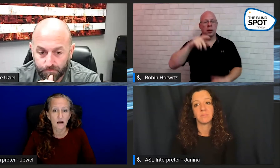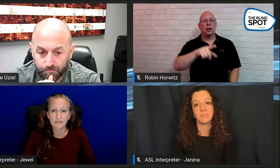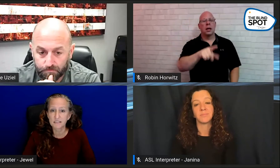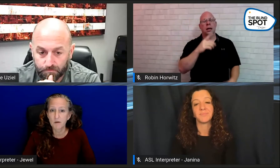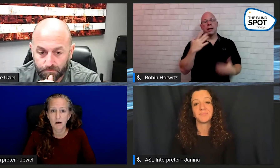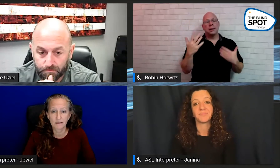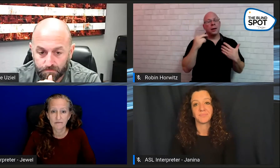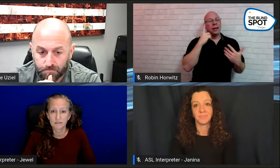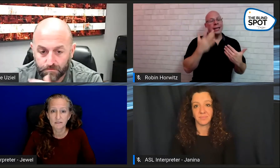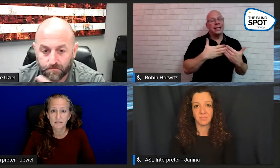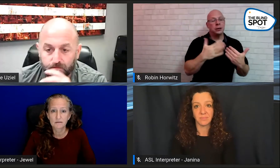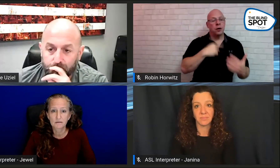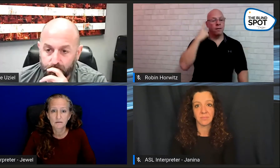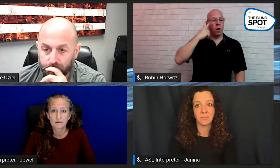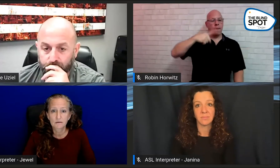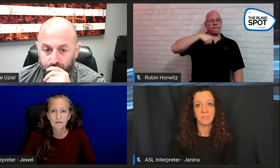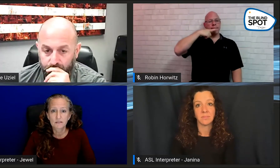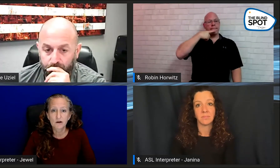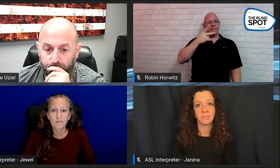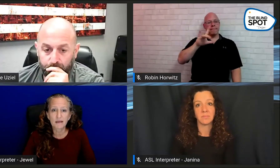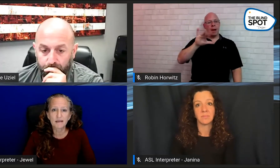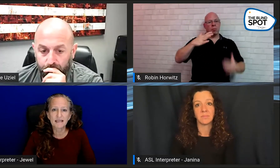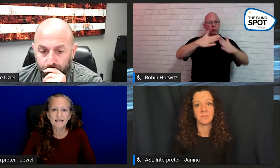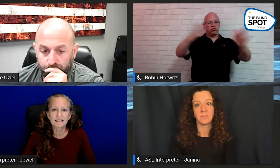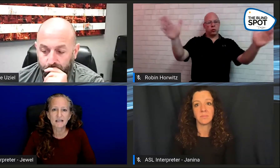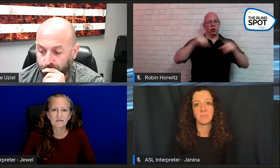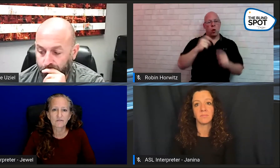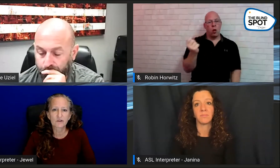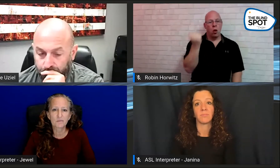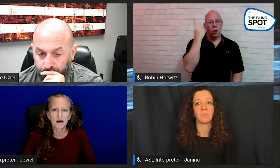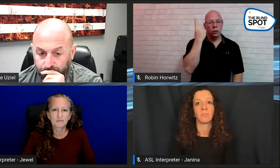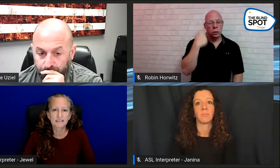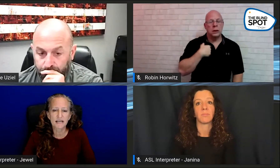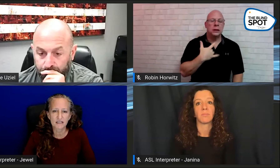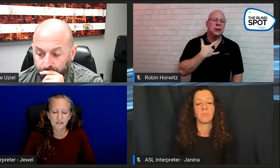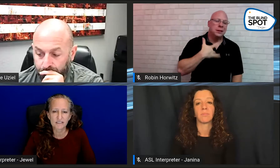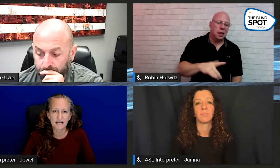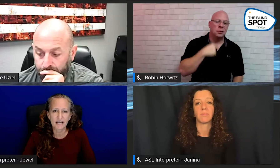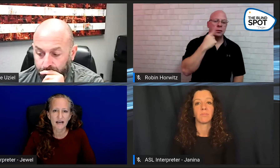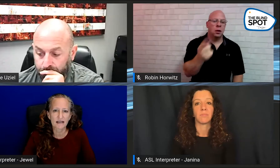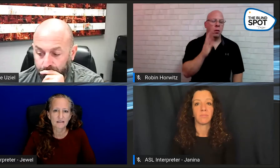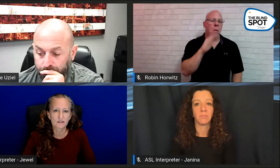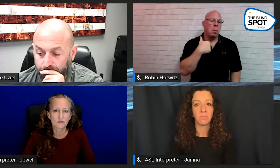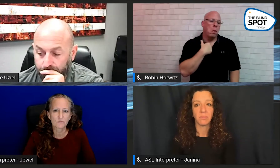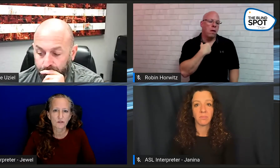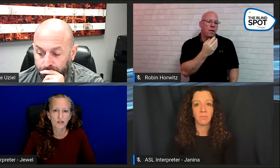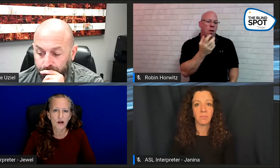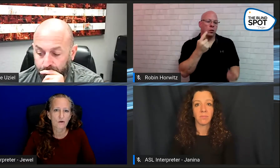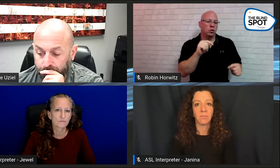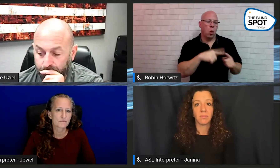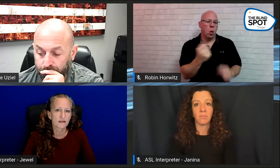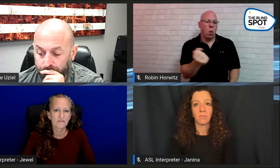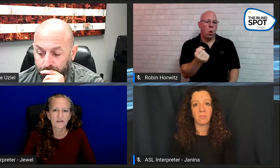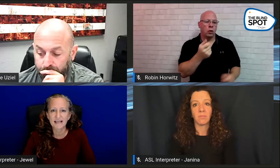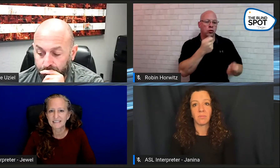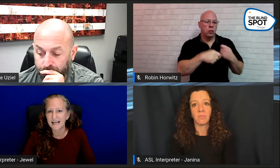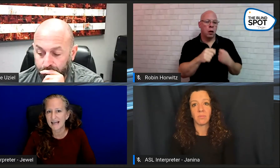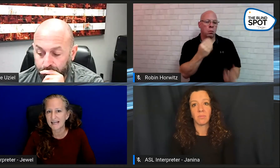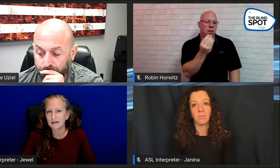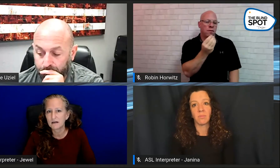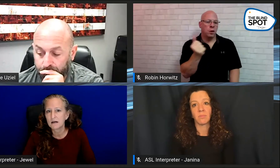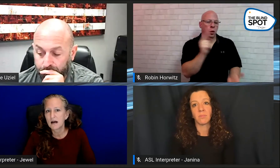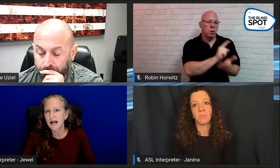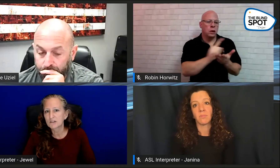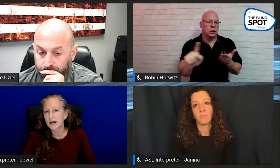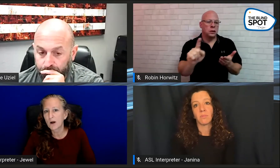not on small levels. So it may be easier for the public to understand, if I